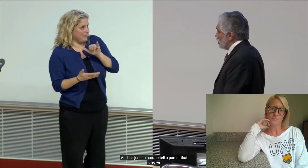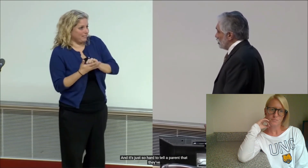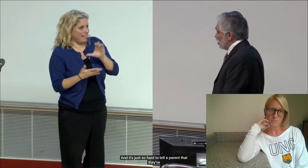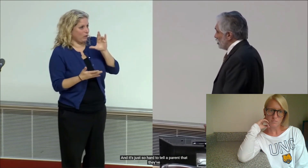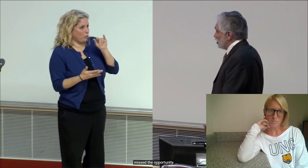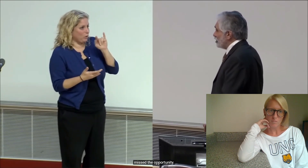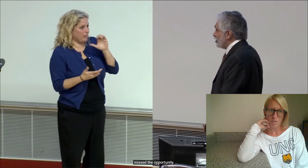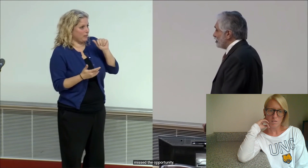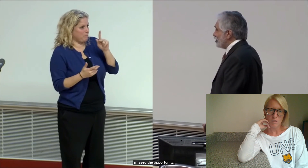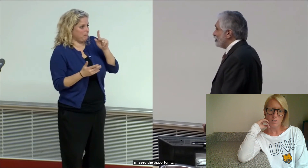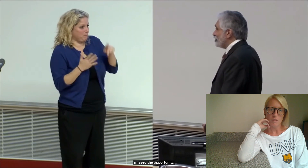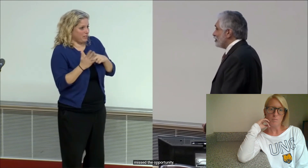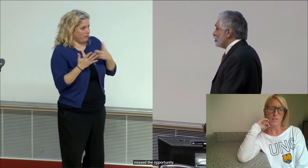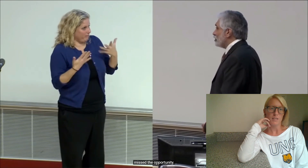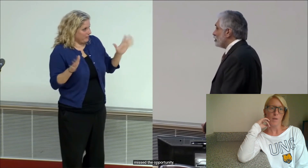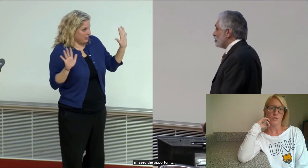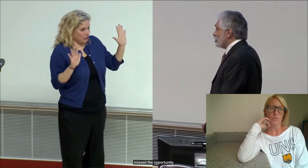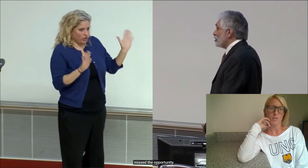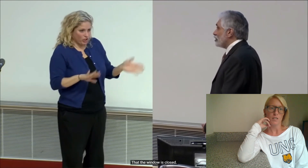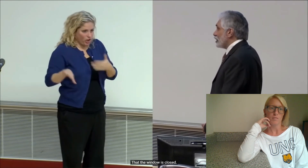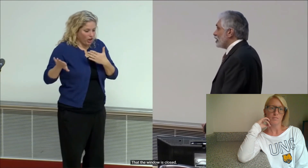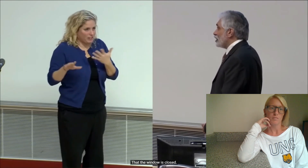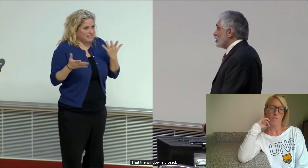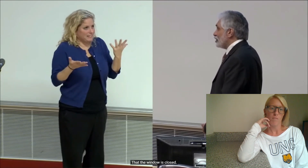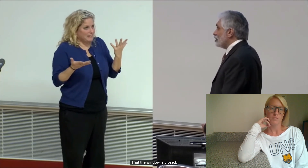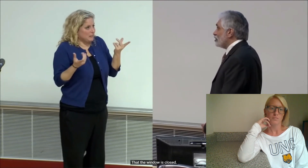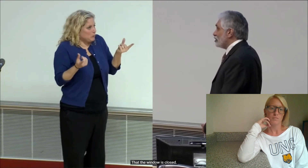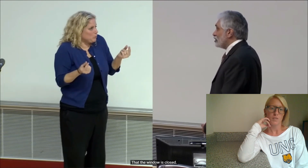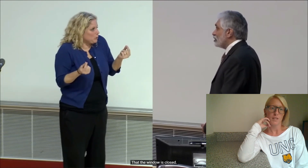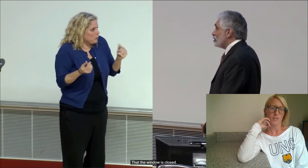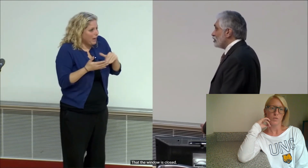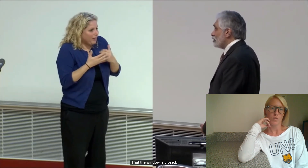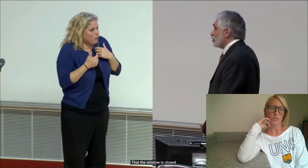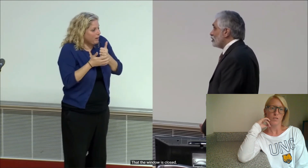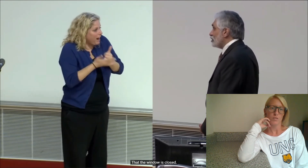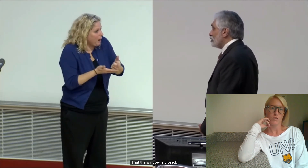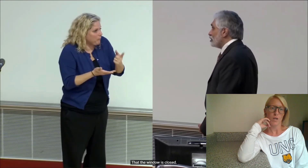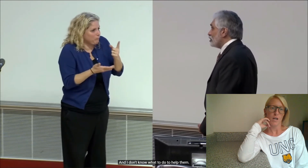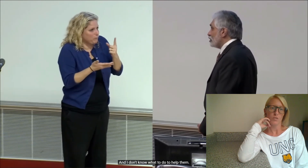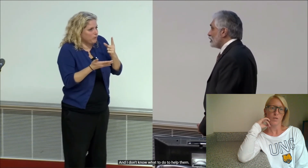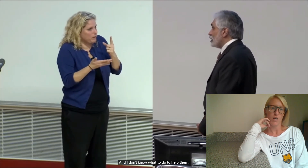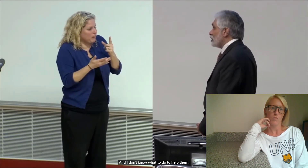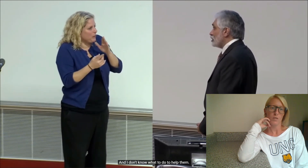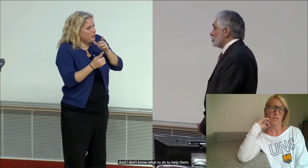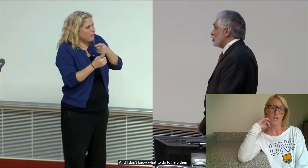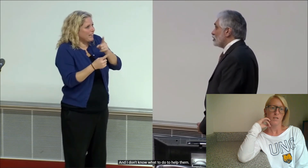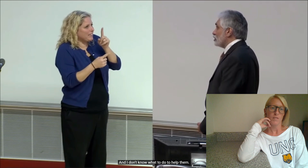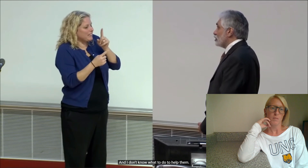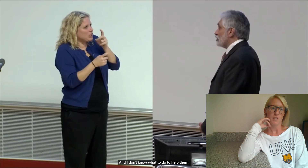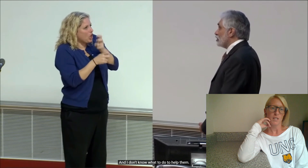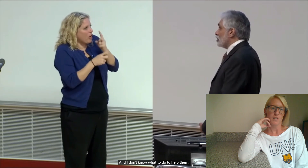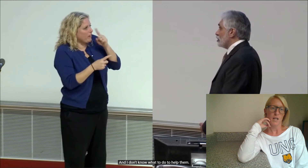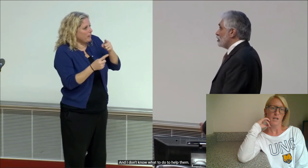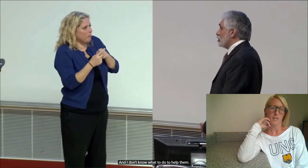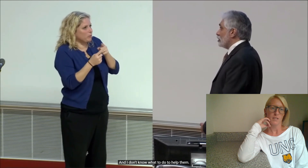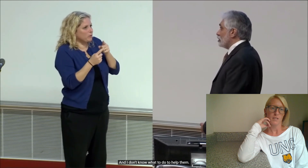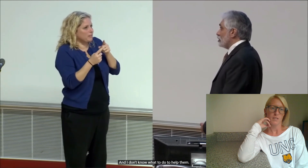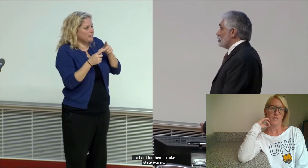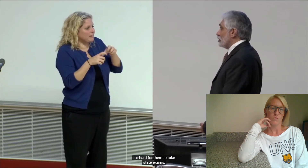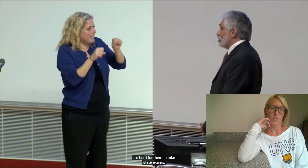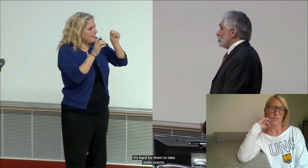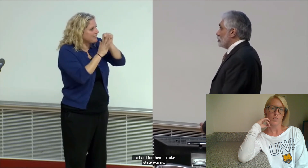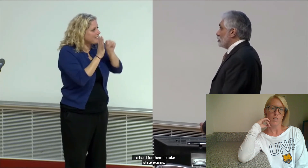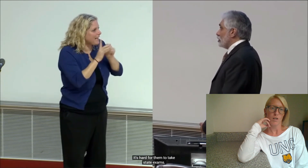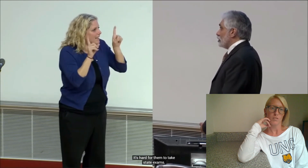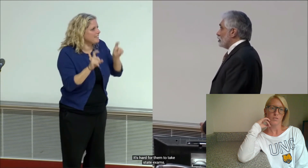parent that they've missed the opportunity, that the window is closed. And I don't know what to do to help them.